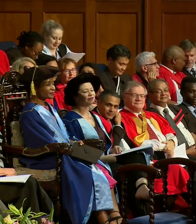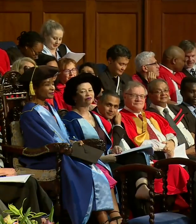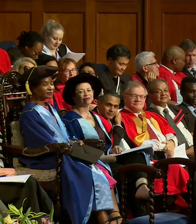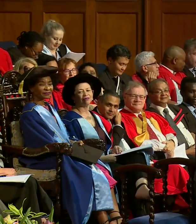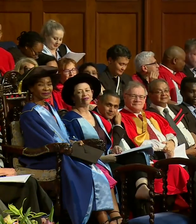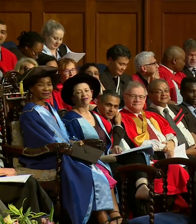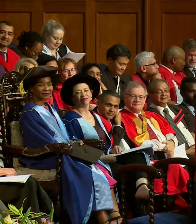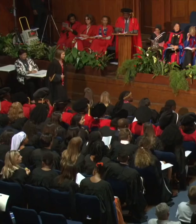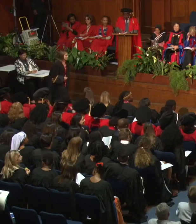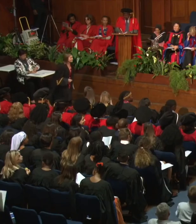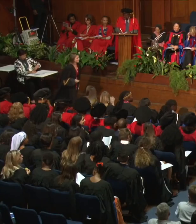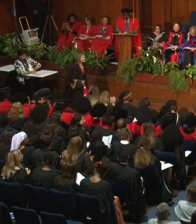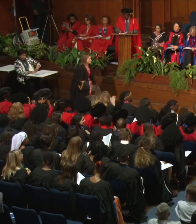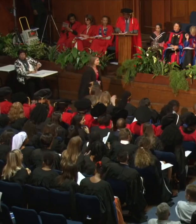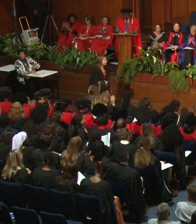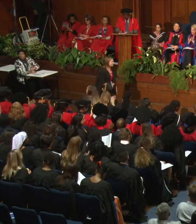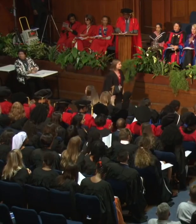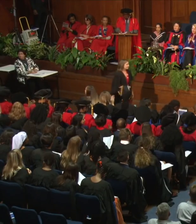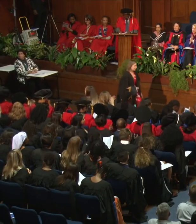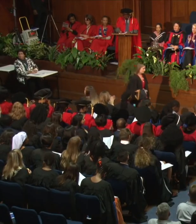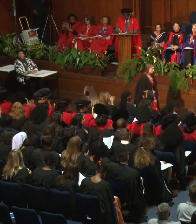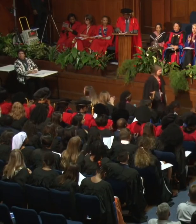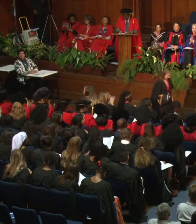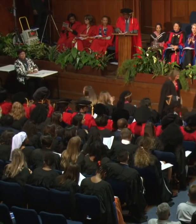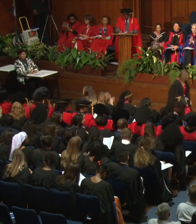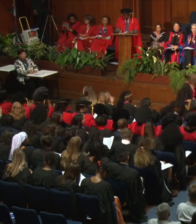Justin Benita Shia.